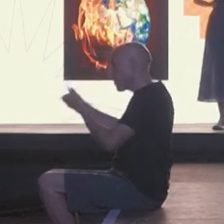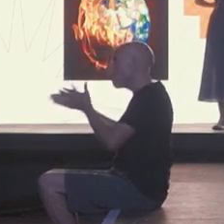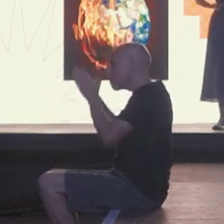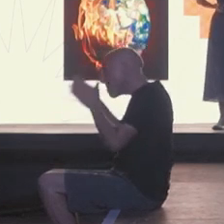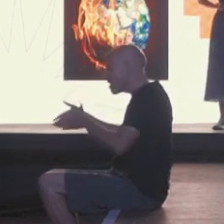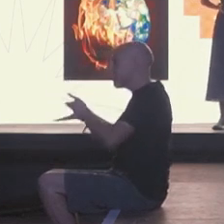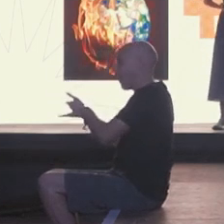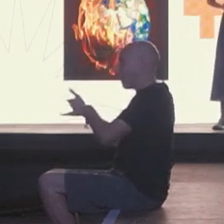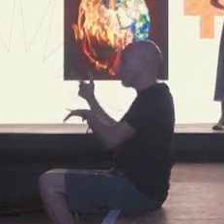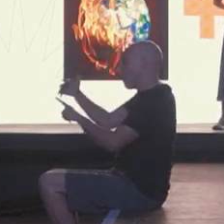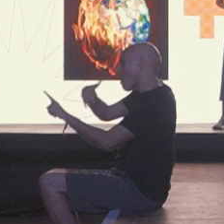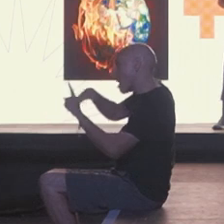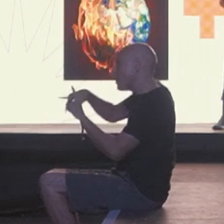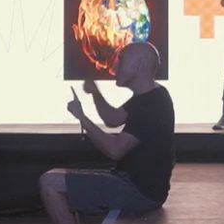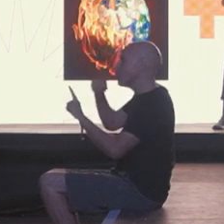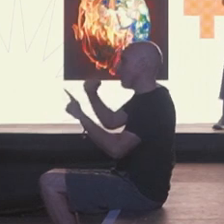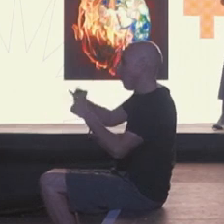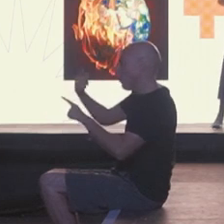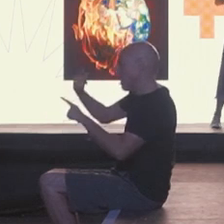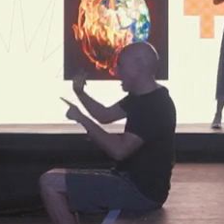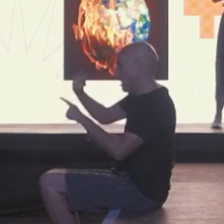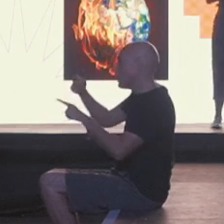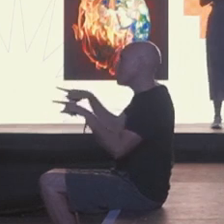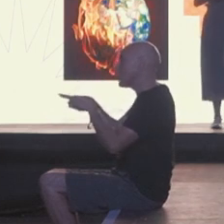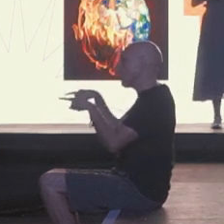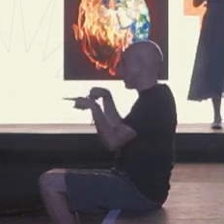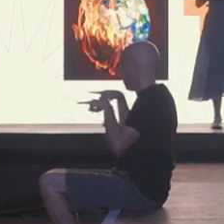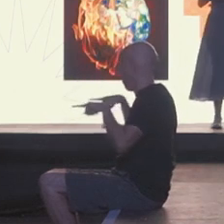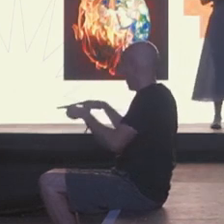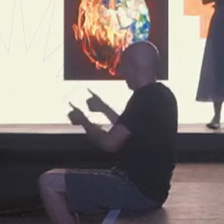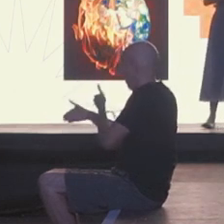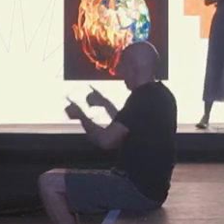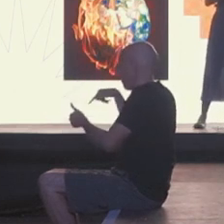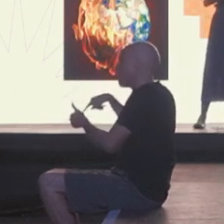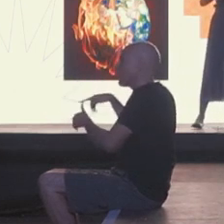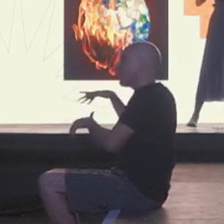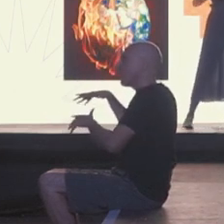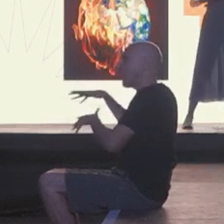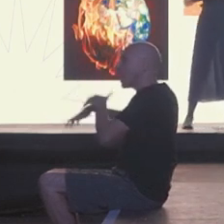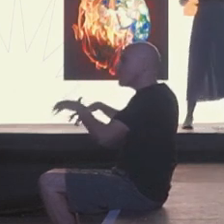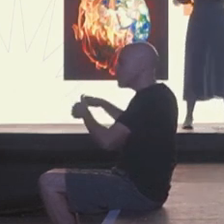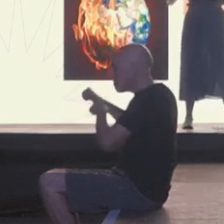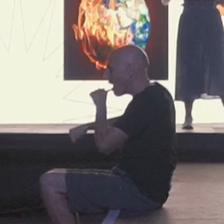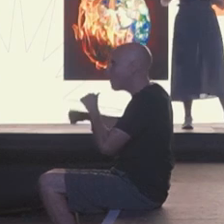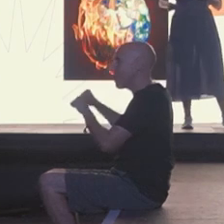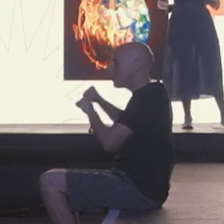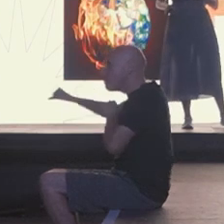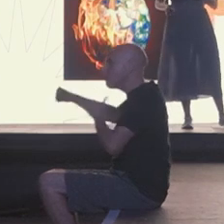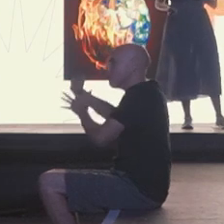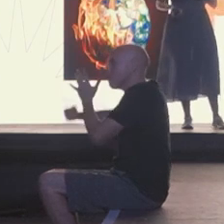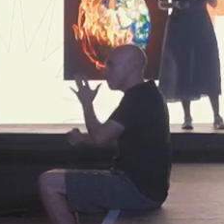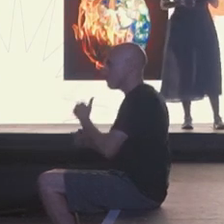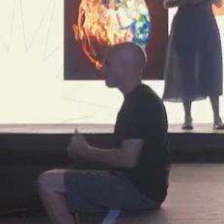just and sustainable plant-based food system. So I hope that summarizes a bit what Animal Rebellion, who we are, and what our mission